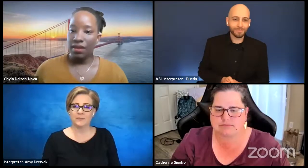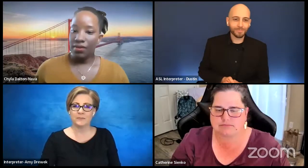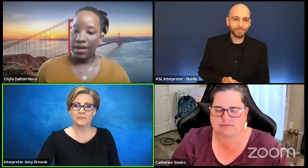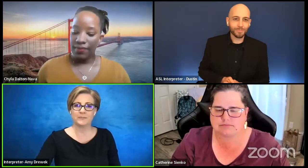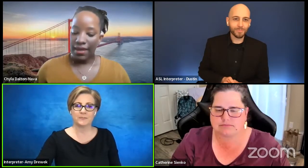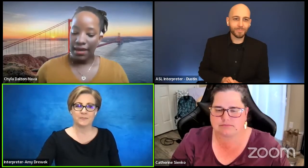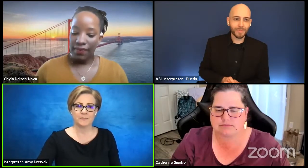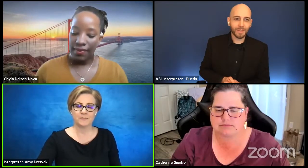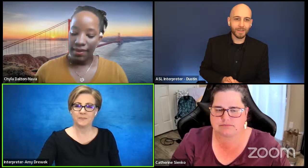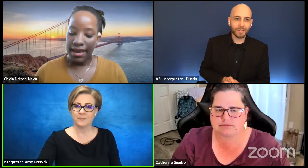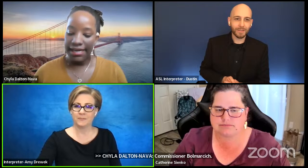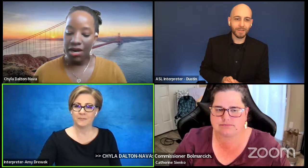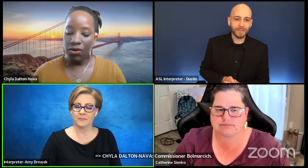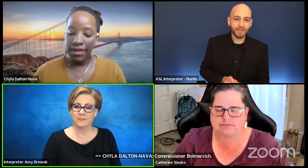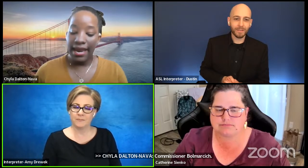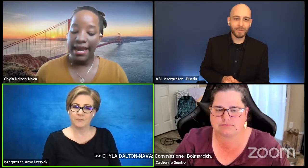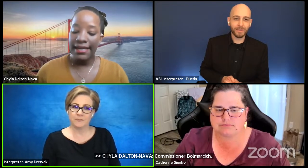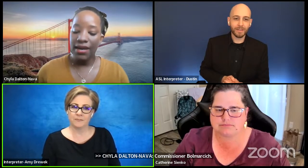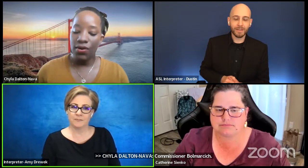Here.